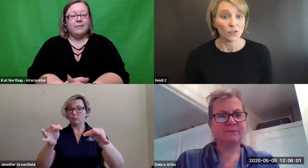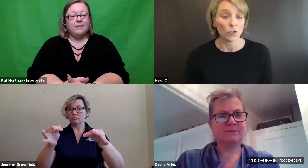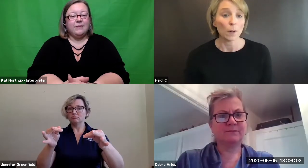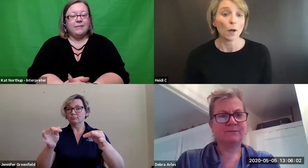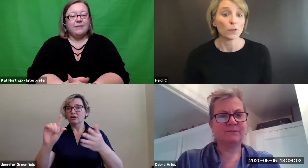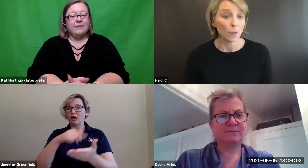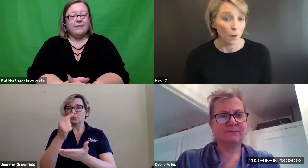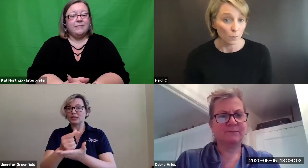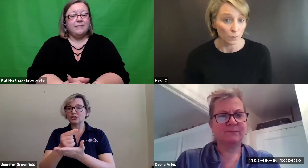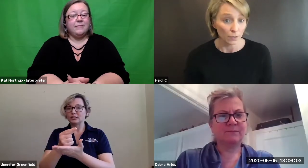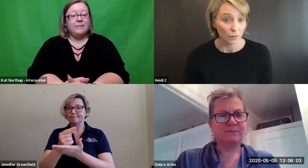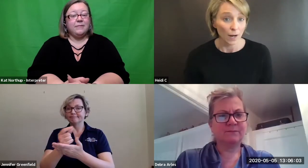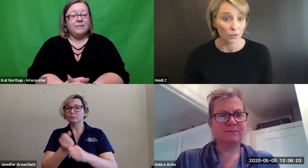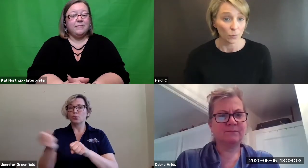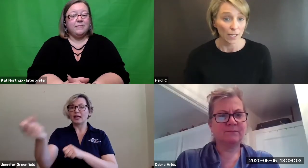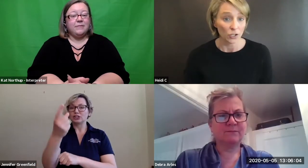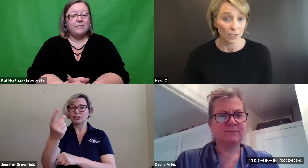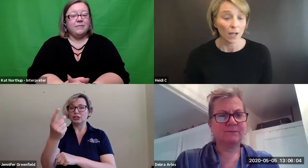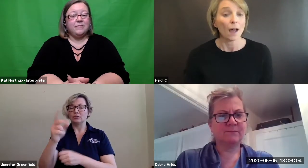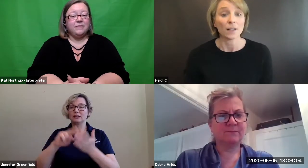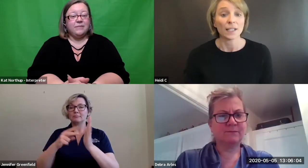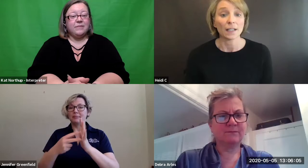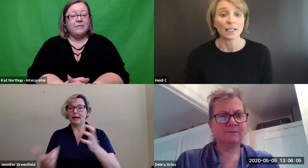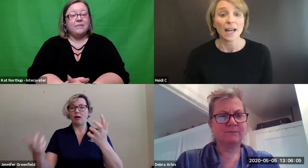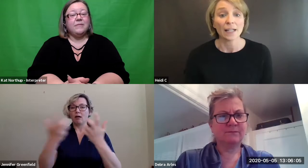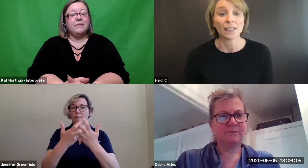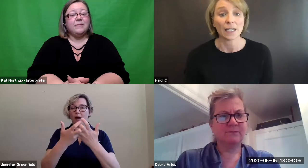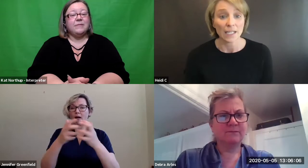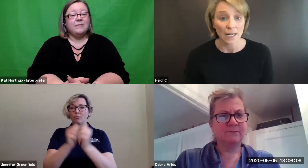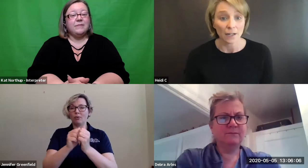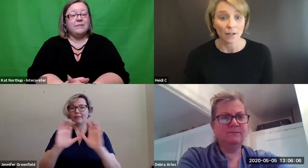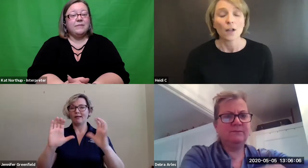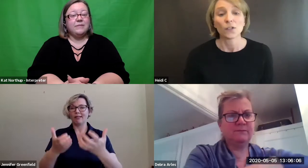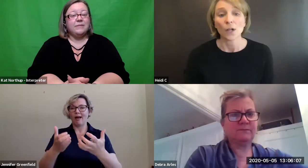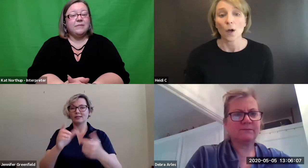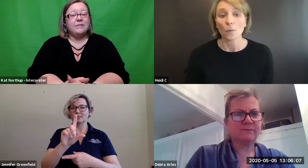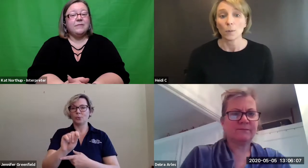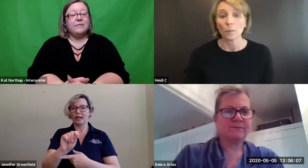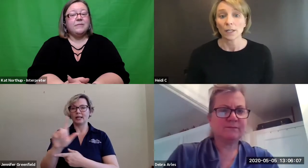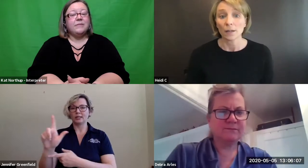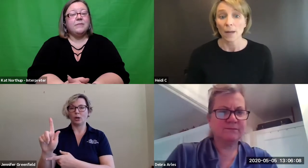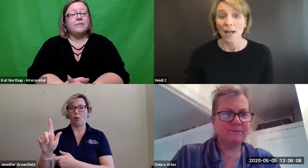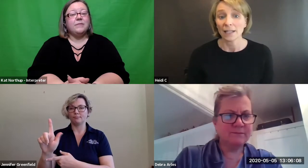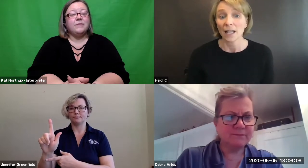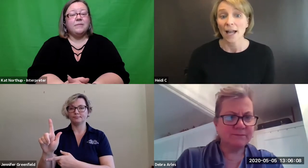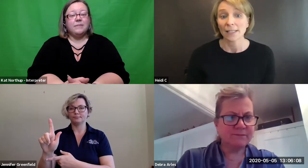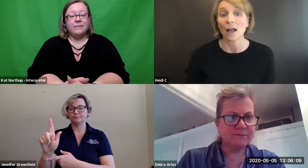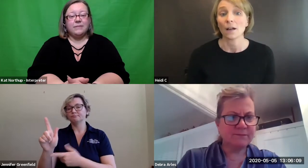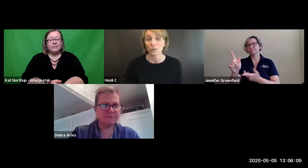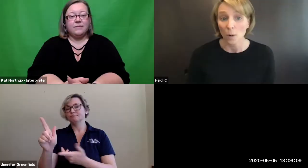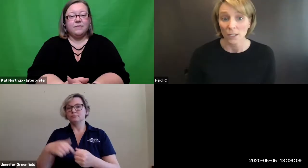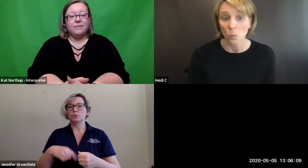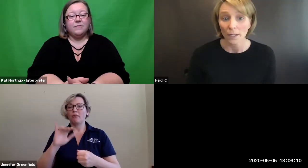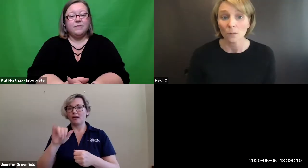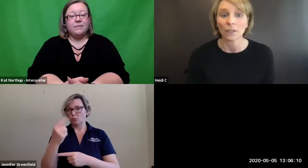was to postpone graduation until next year. So we would combine the class